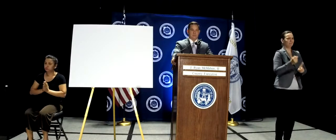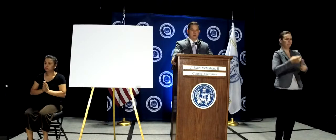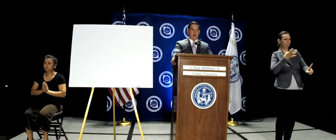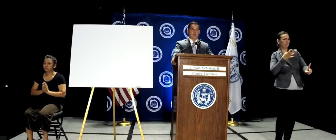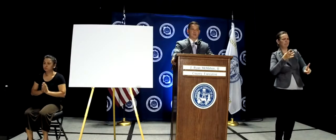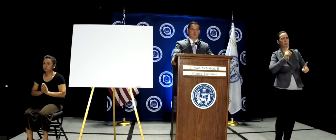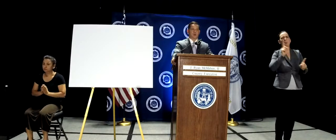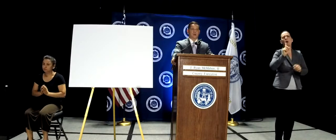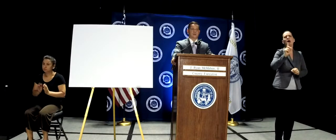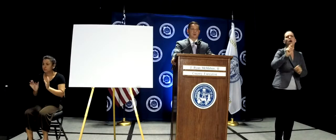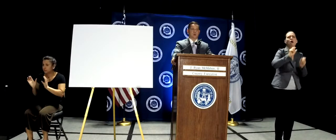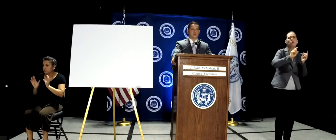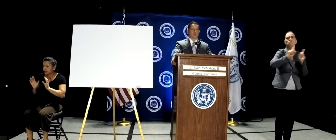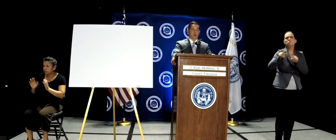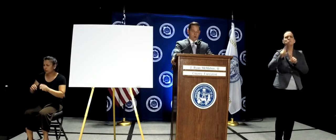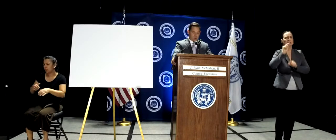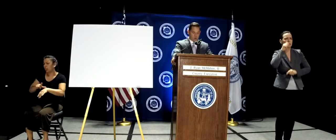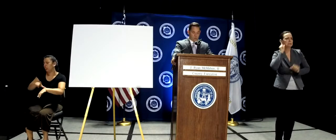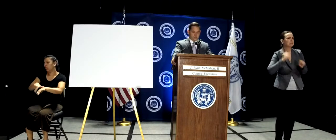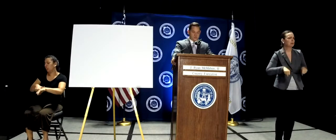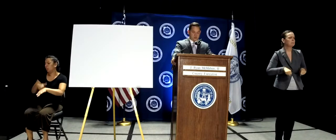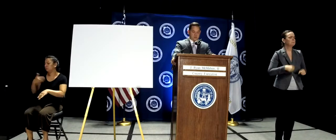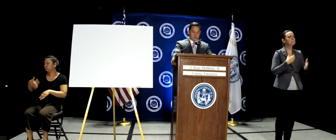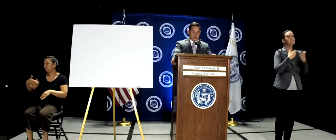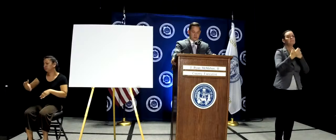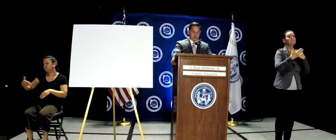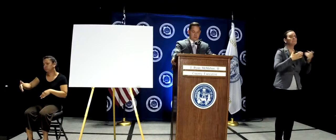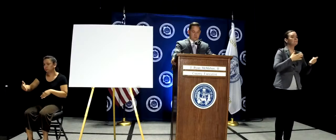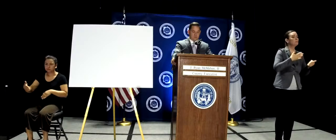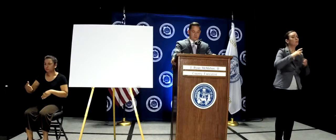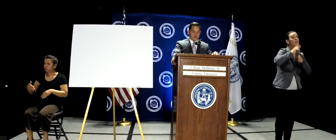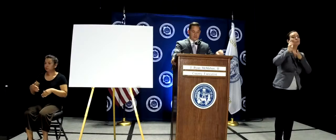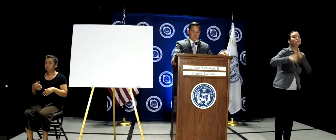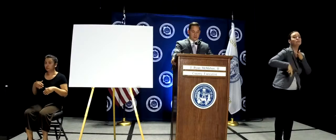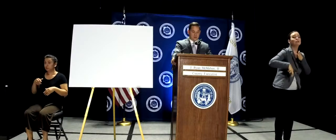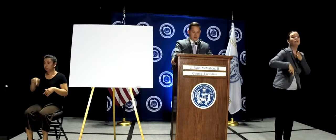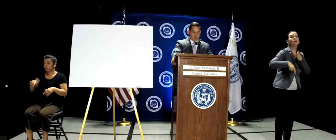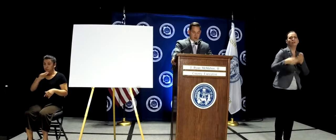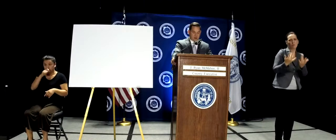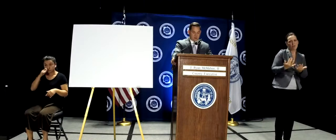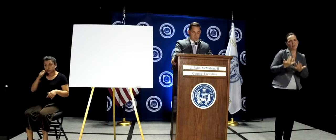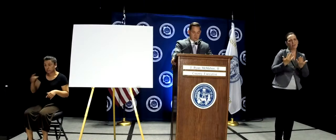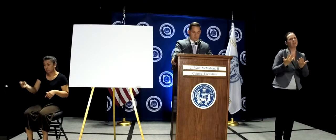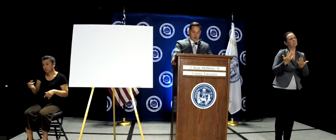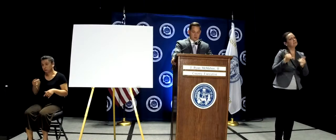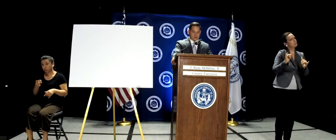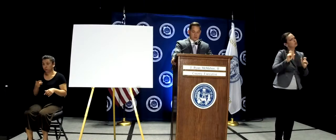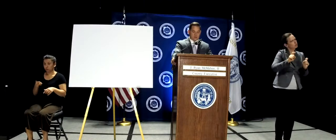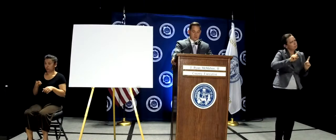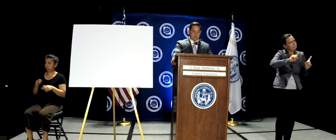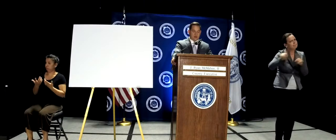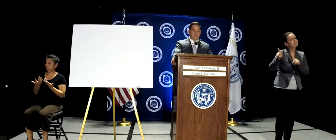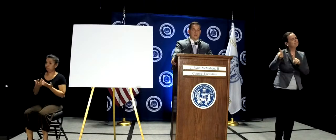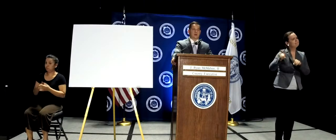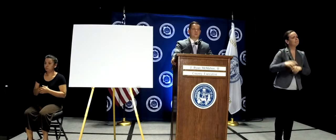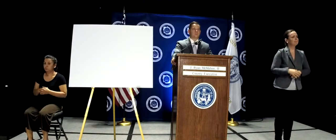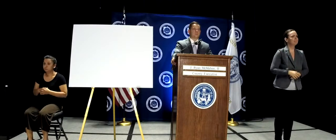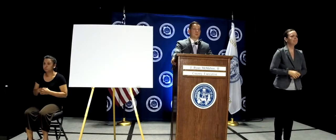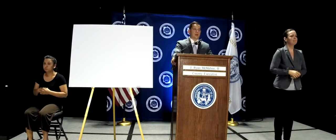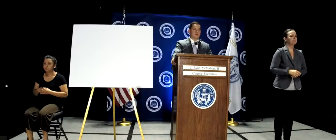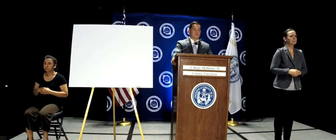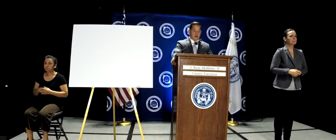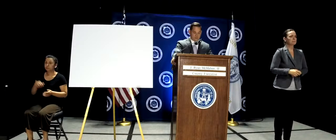turn times aren't as quick as they once were, we still need to have people tested. Reminder, Syracuse Community Health